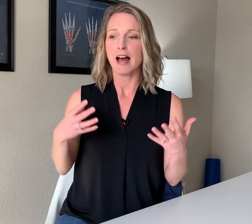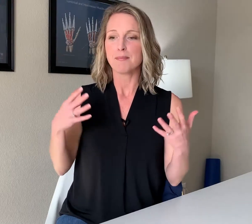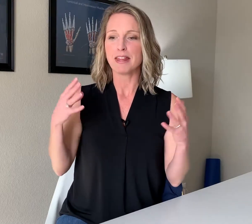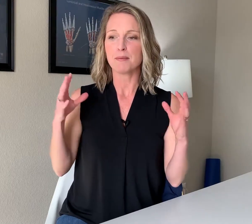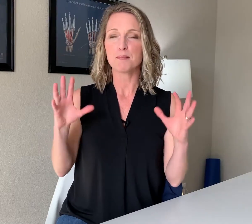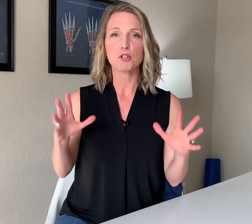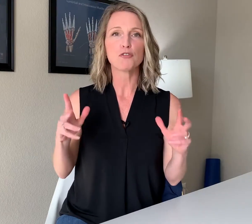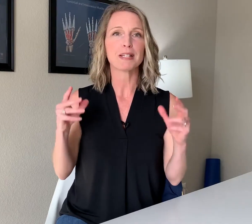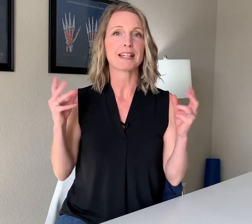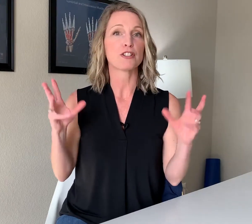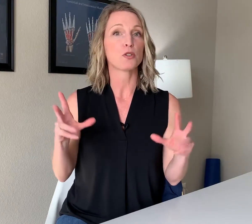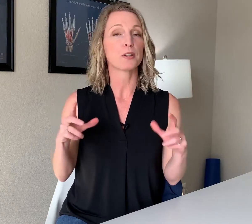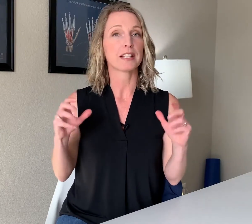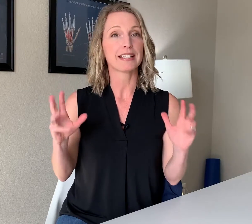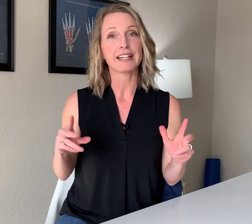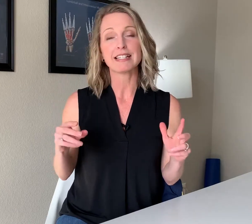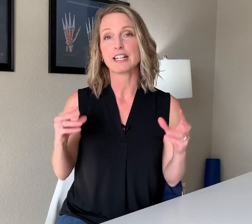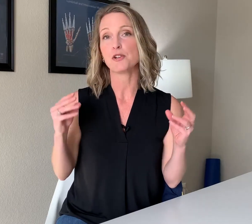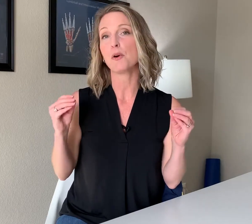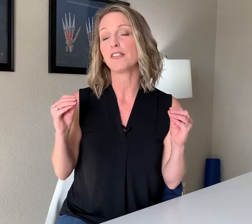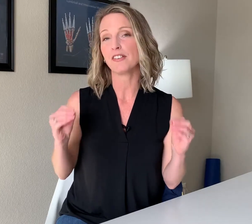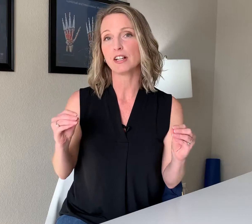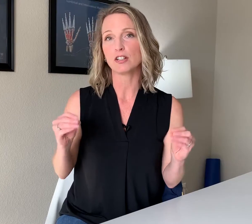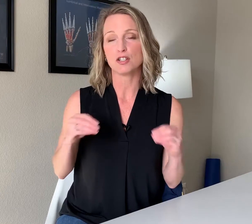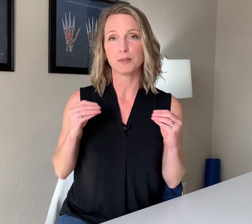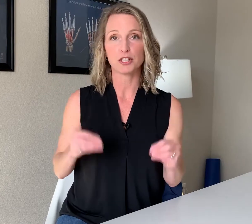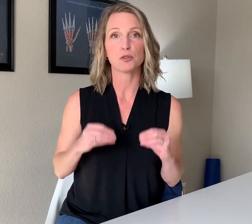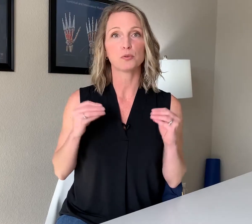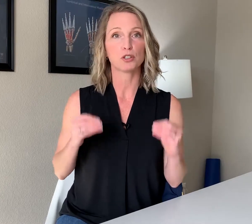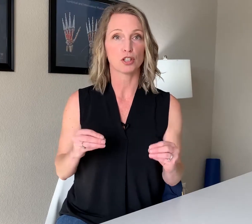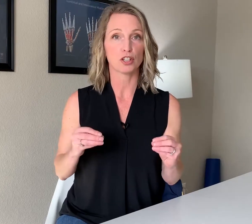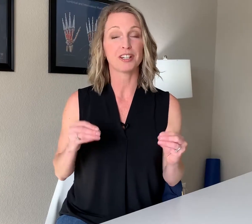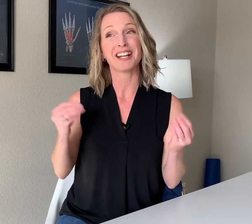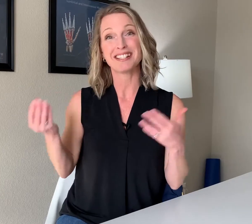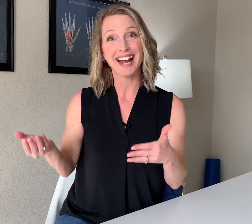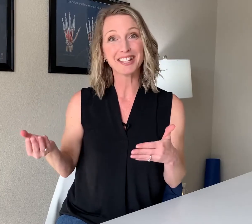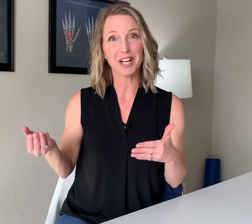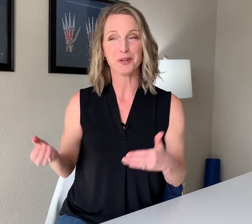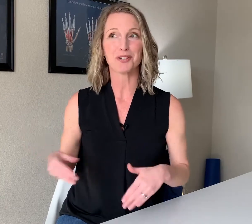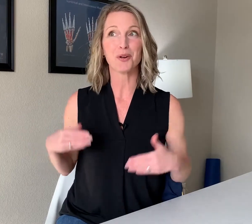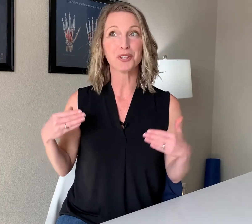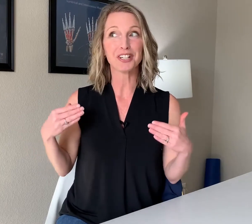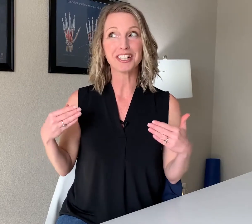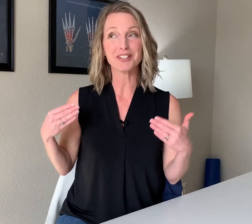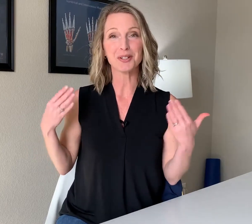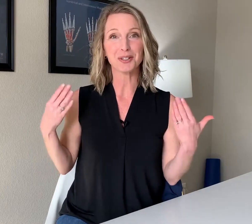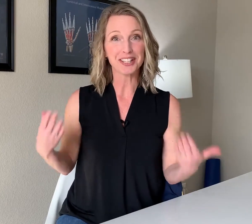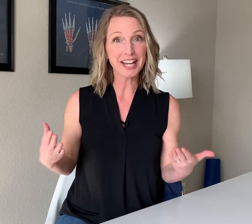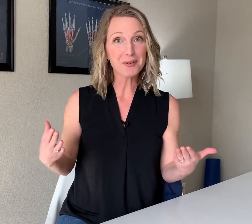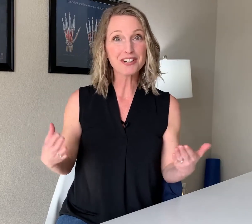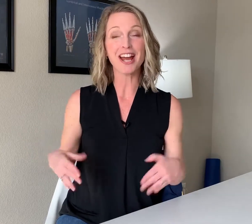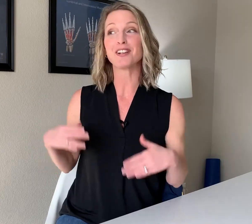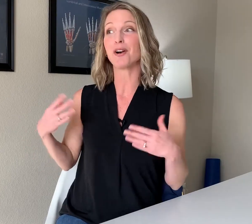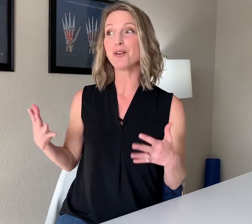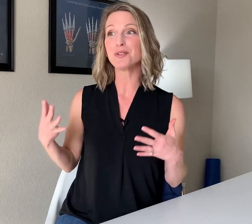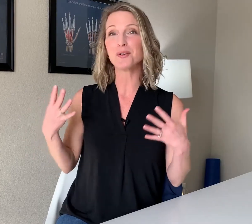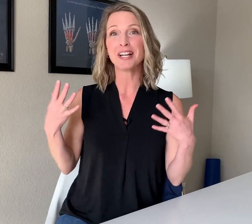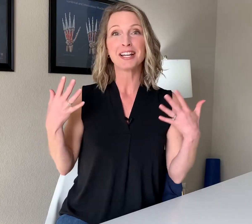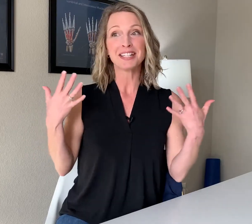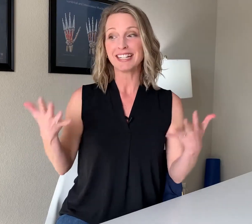and the movement that you can get in your fingers when you learn sign language. So you're getting to learn a language, and you're also